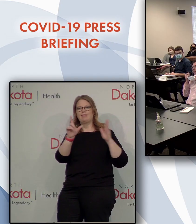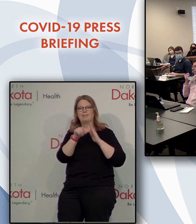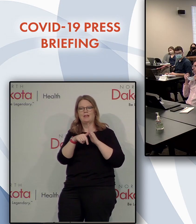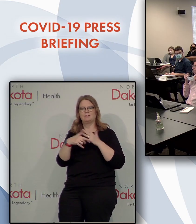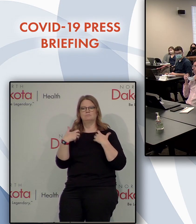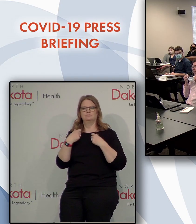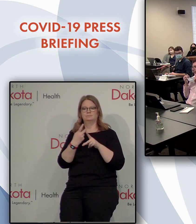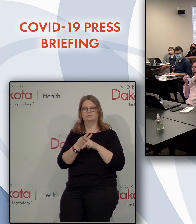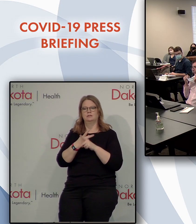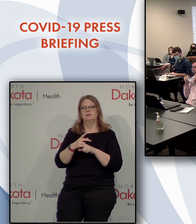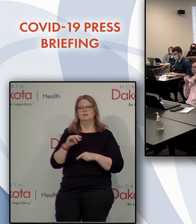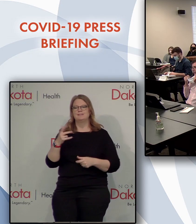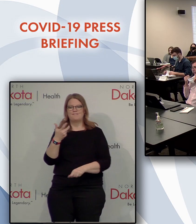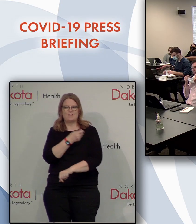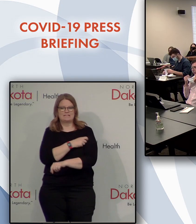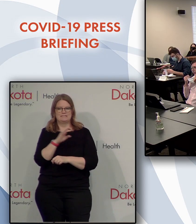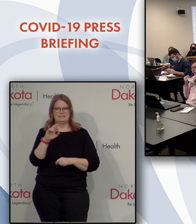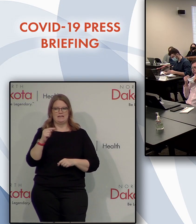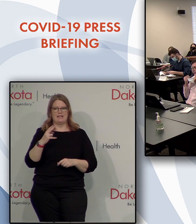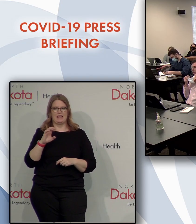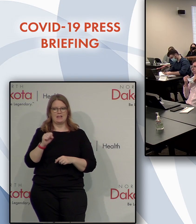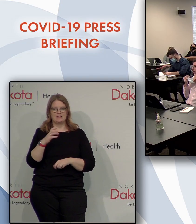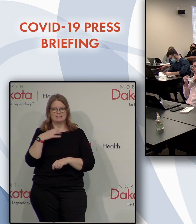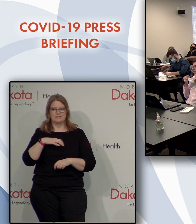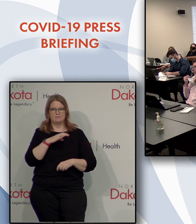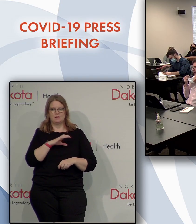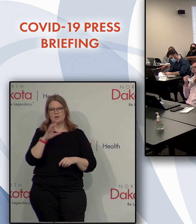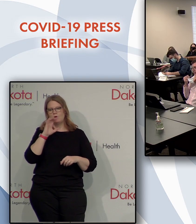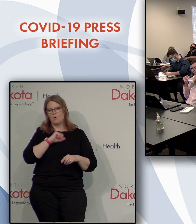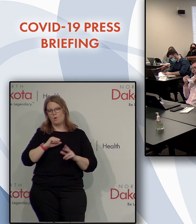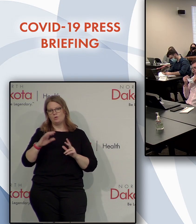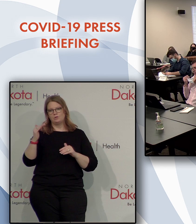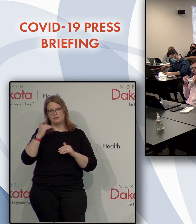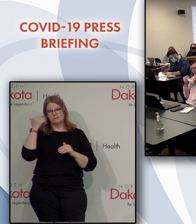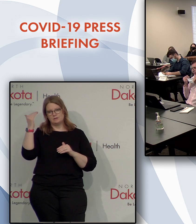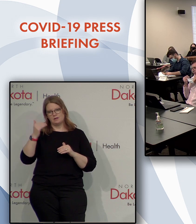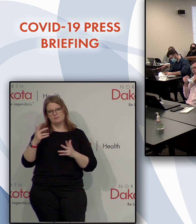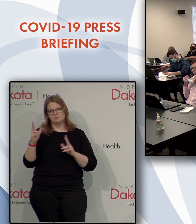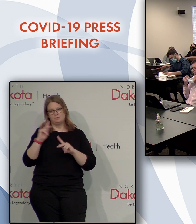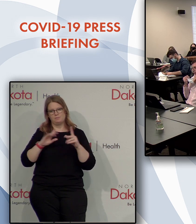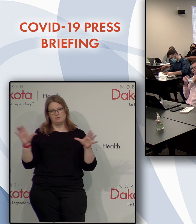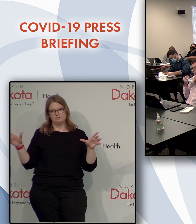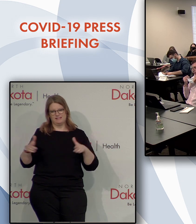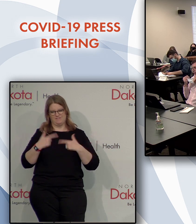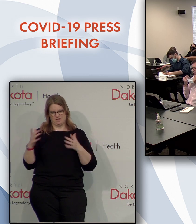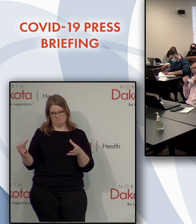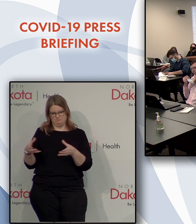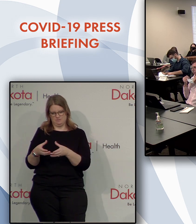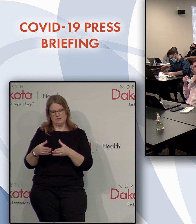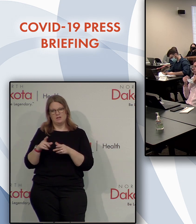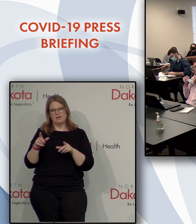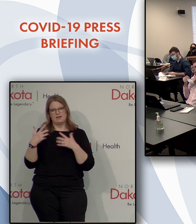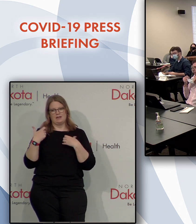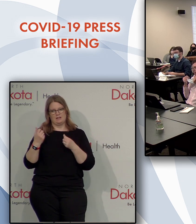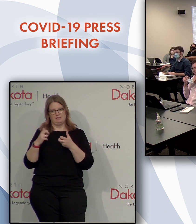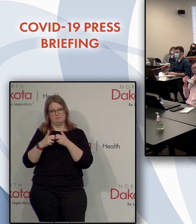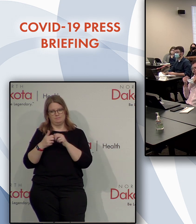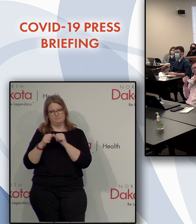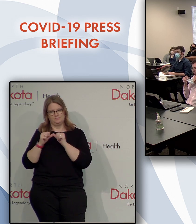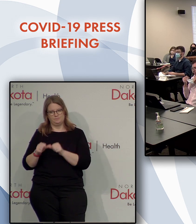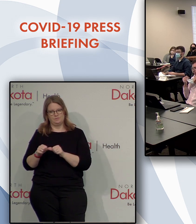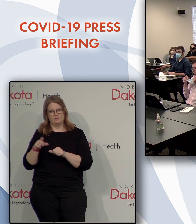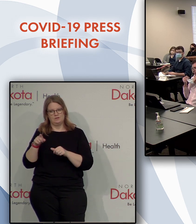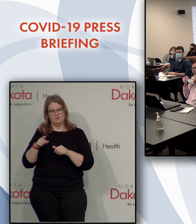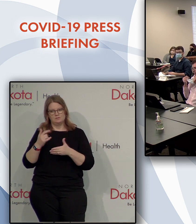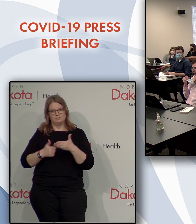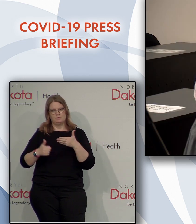Vaccine Ethics Committee on Monday recommended that older adults, people in congregate living settings, and those with underlying conditions be prioritized in